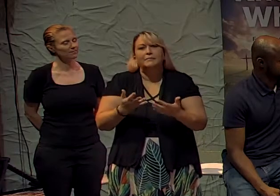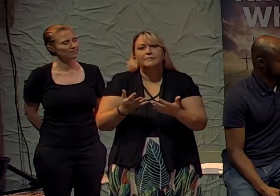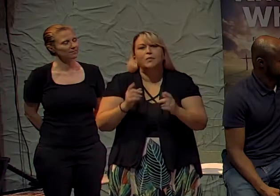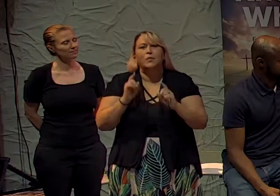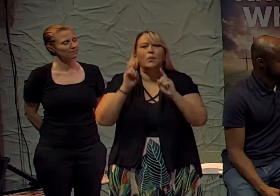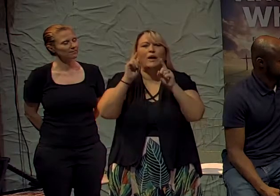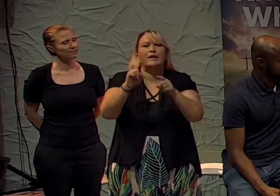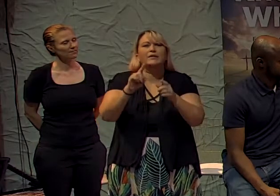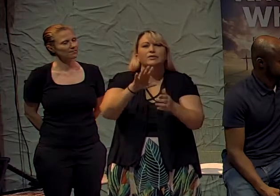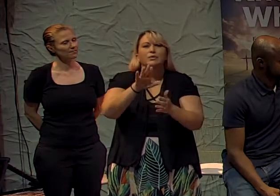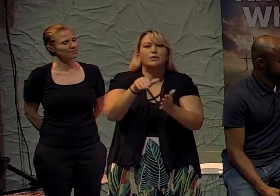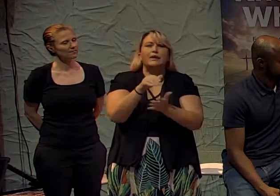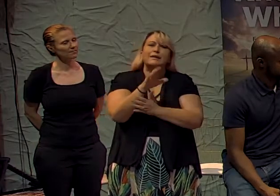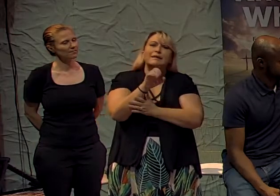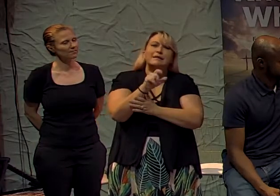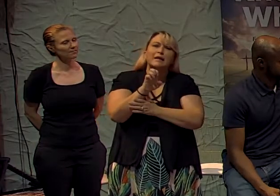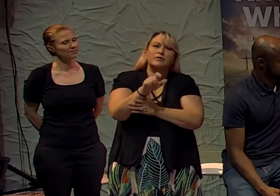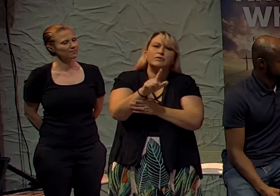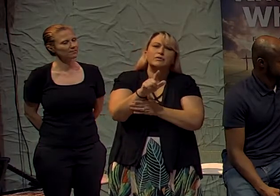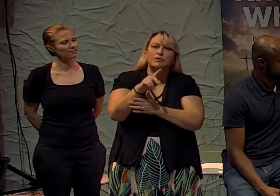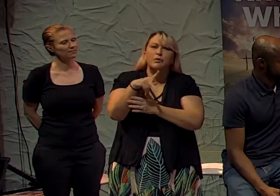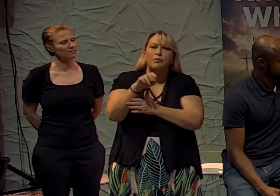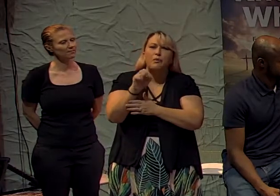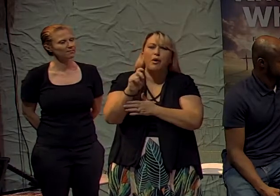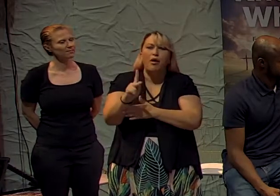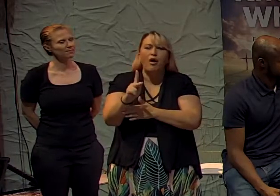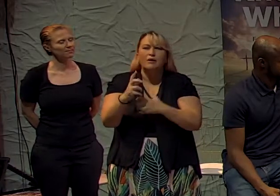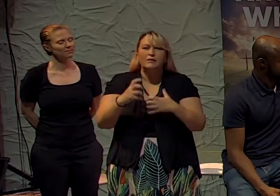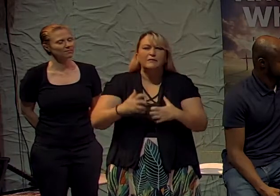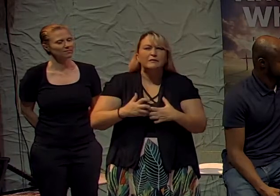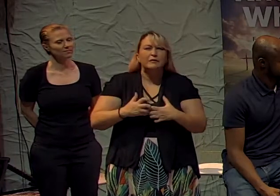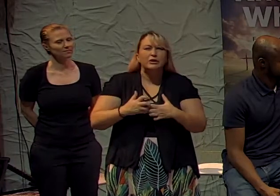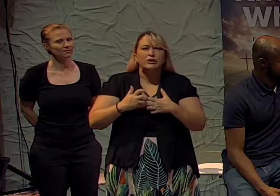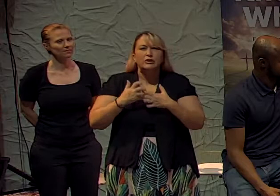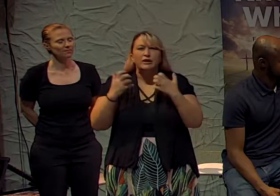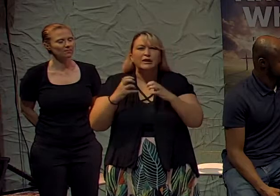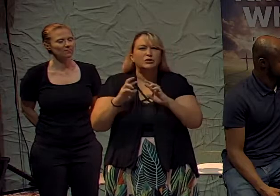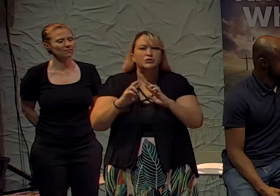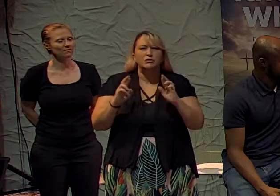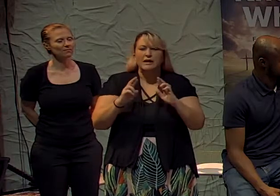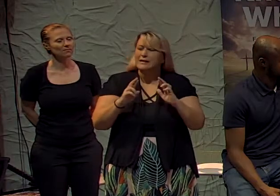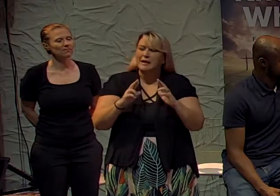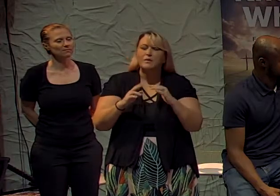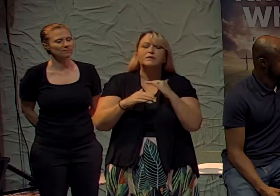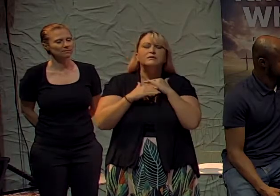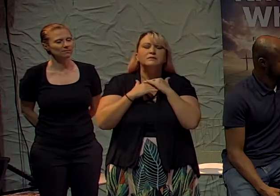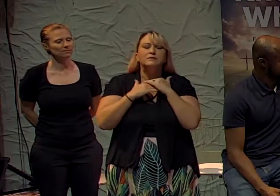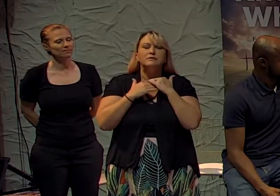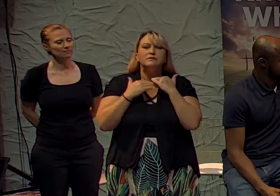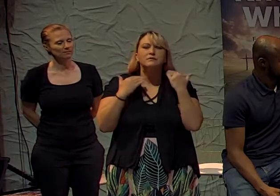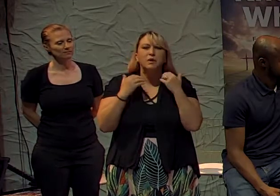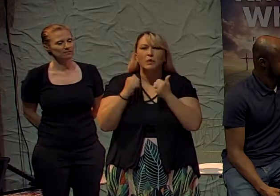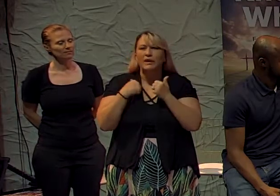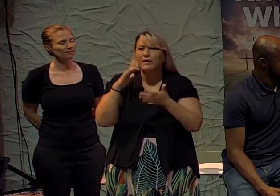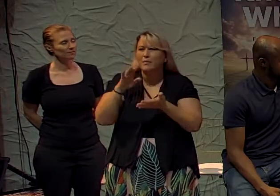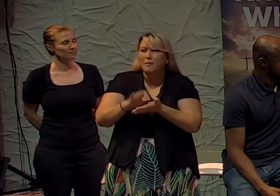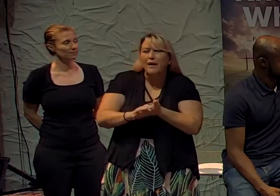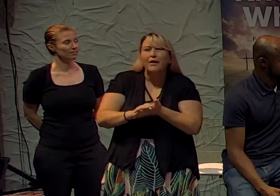Park, furious, ready to jump out of everything. I was just at my wit's end with my marriage,